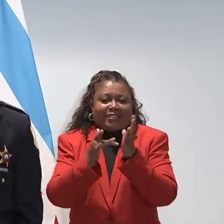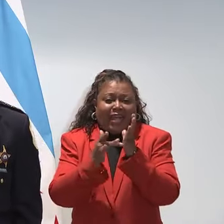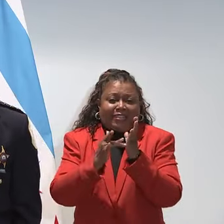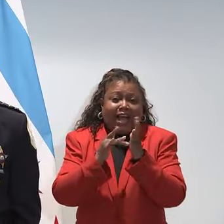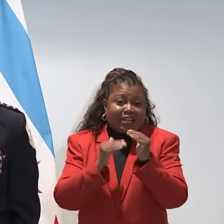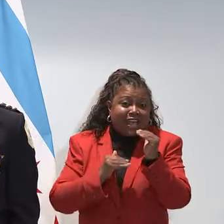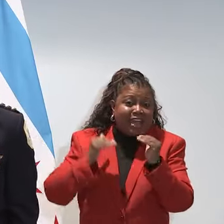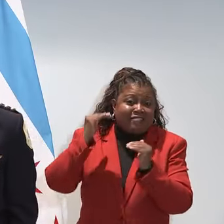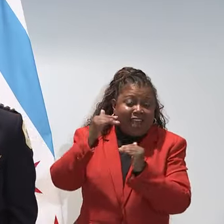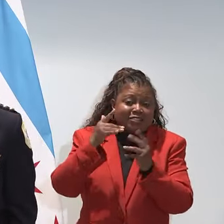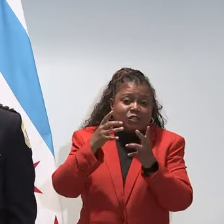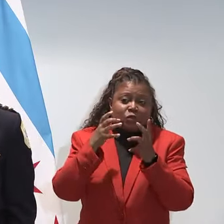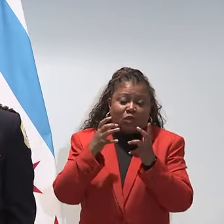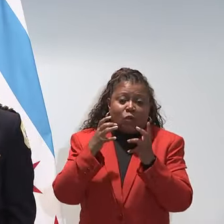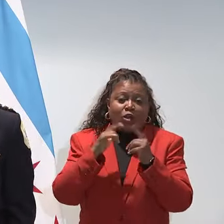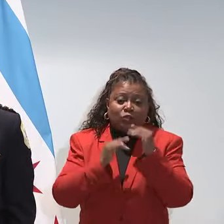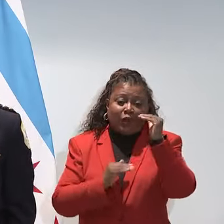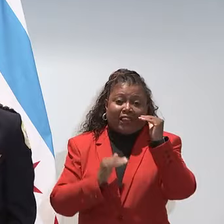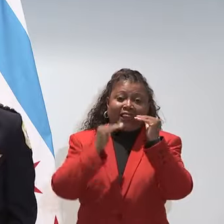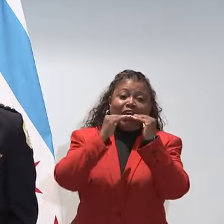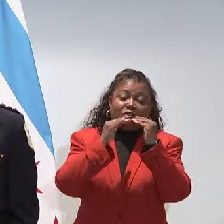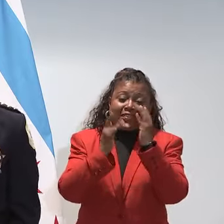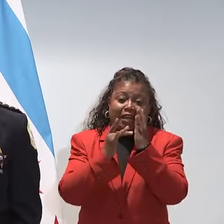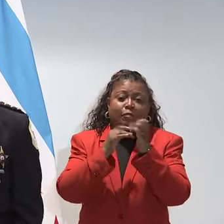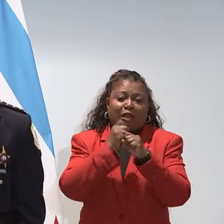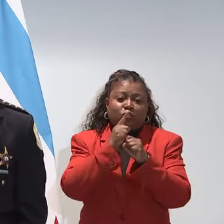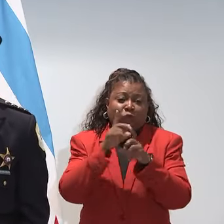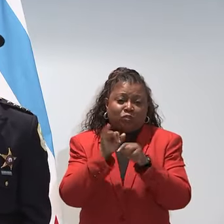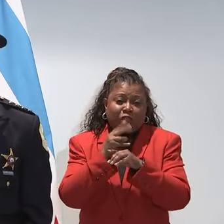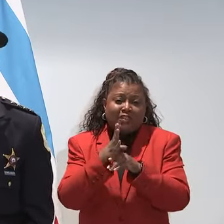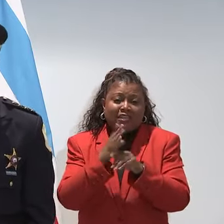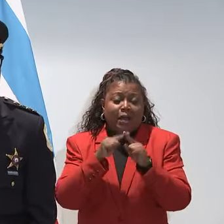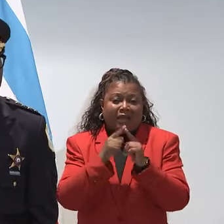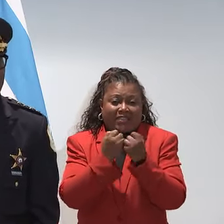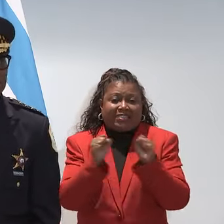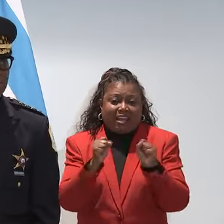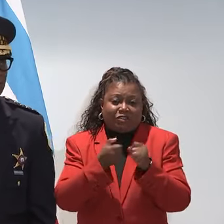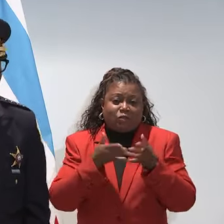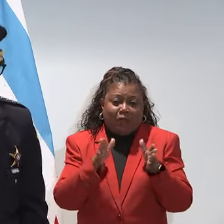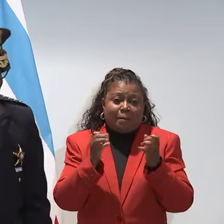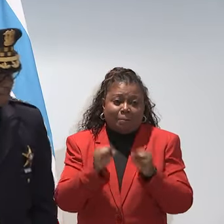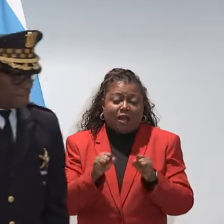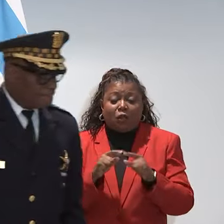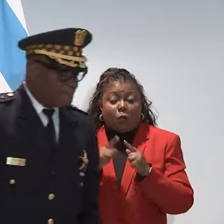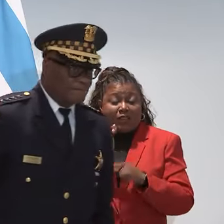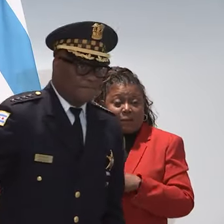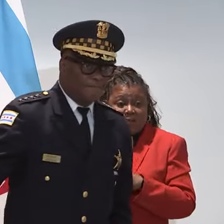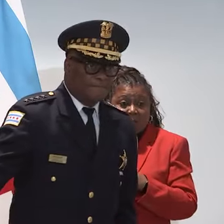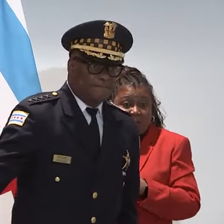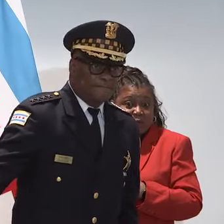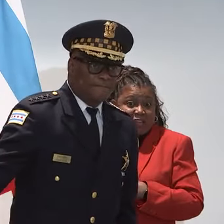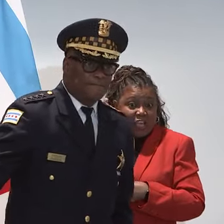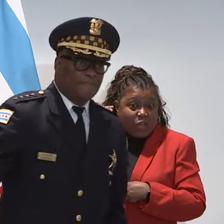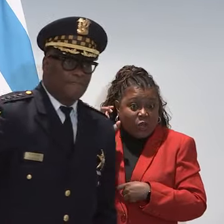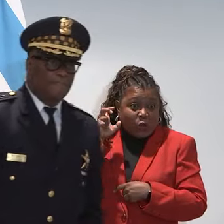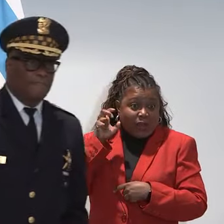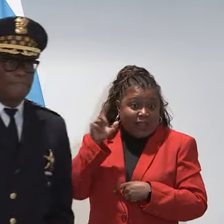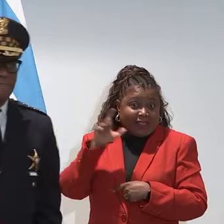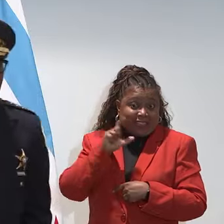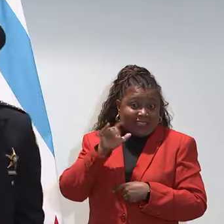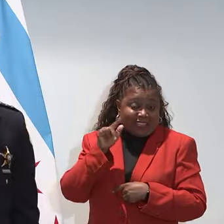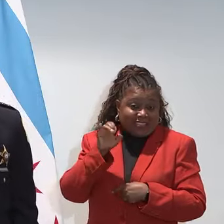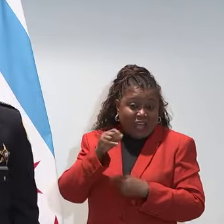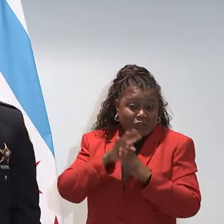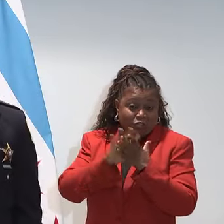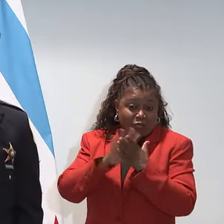technology advances, we want to leverage technology to make sure we do the job in the safest manner possible. Will the media be able to hear the scanner